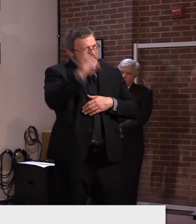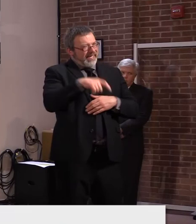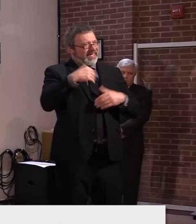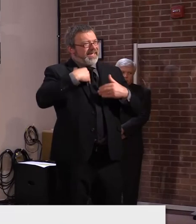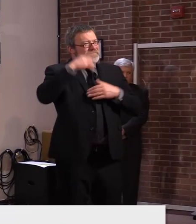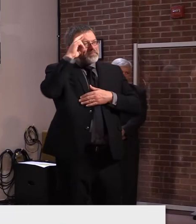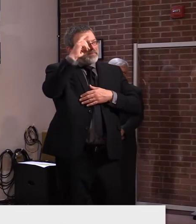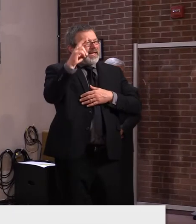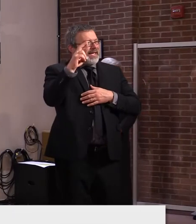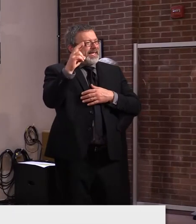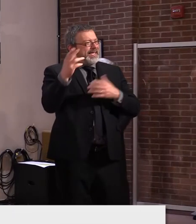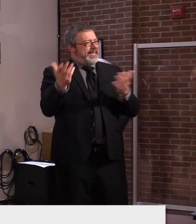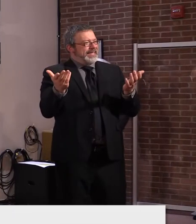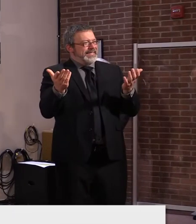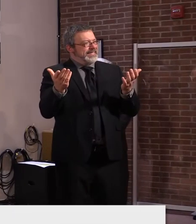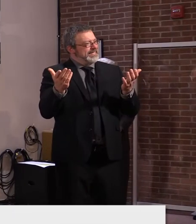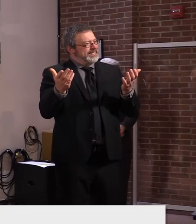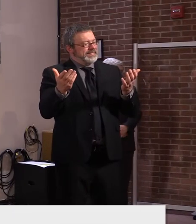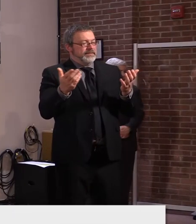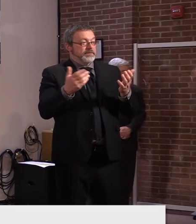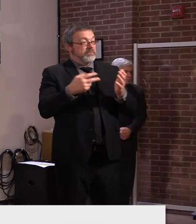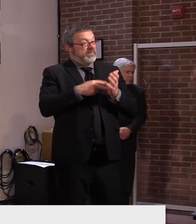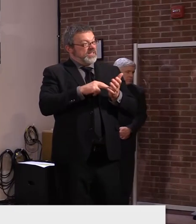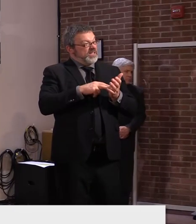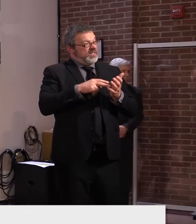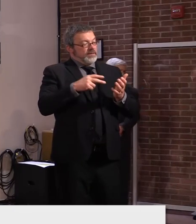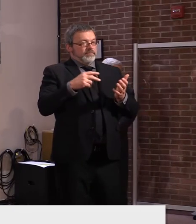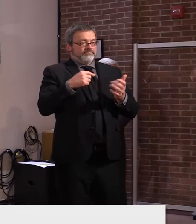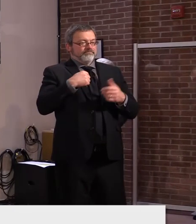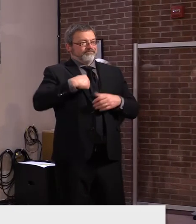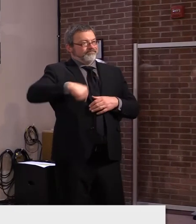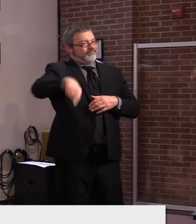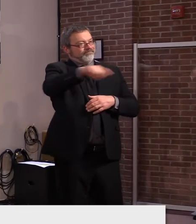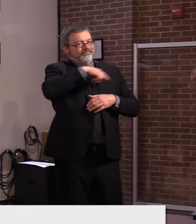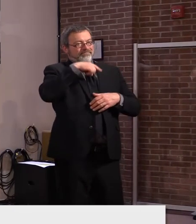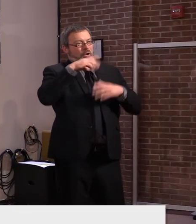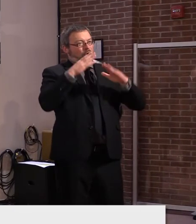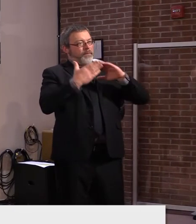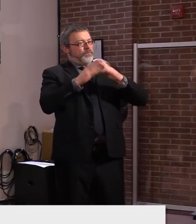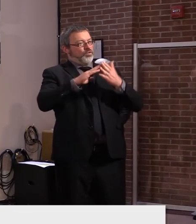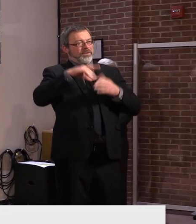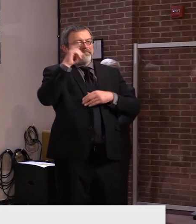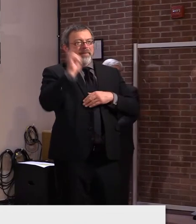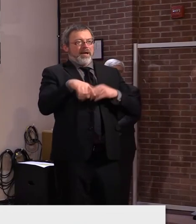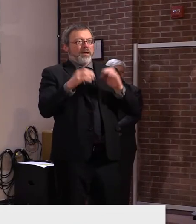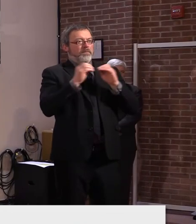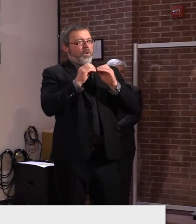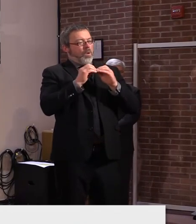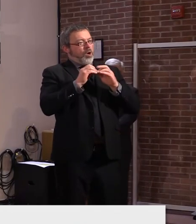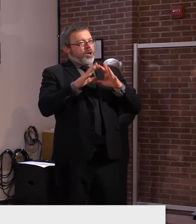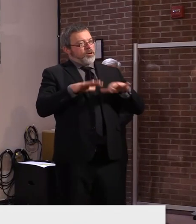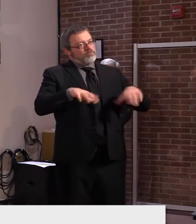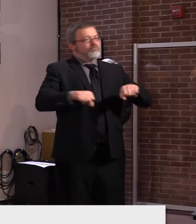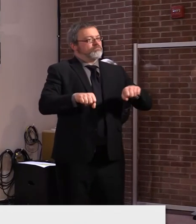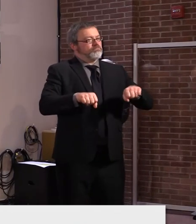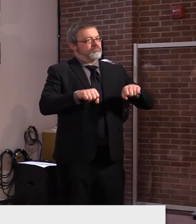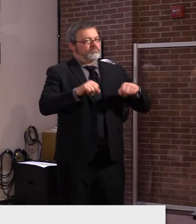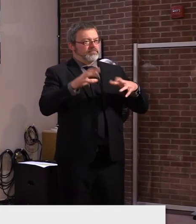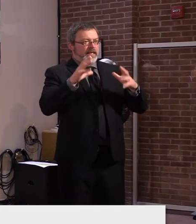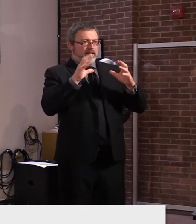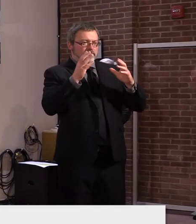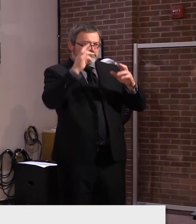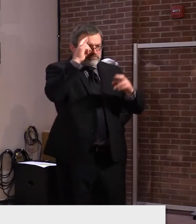have some work to do as a society on that. I wouldn't want to pin it all on kids, but I think as schools we can certainly turn into making it better